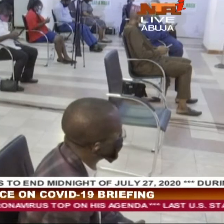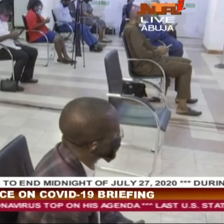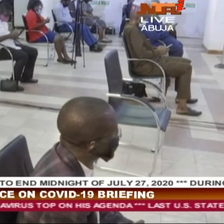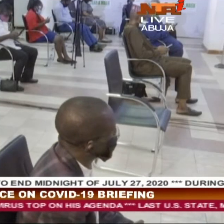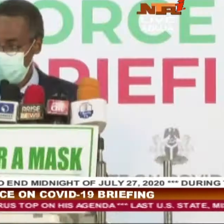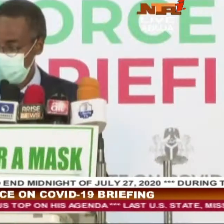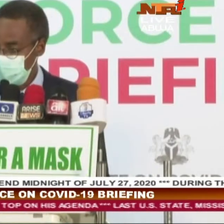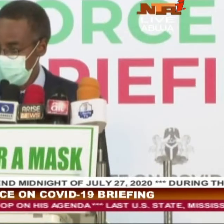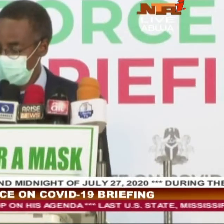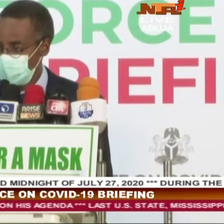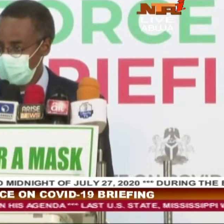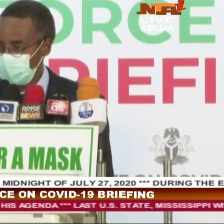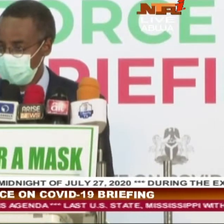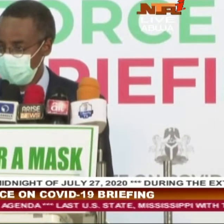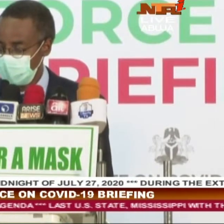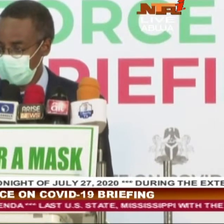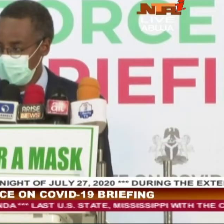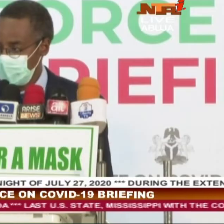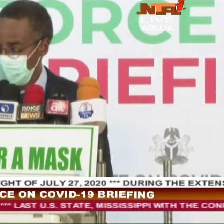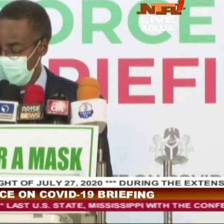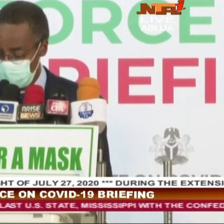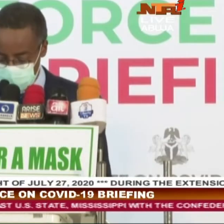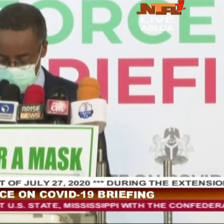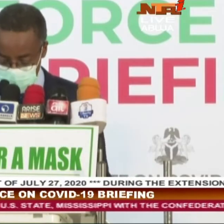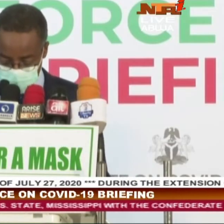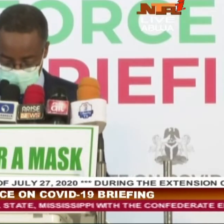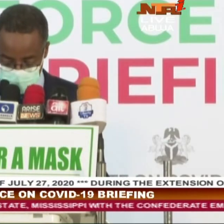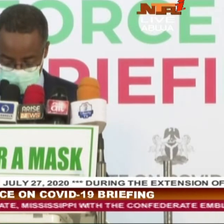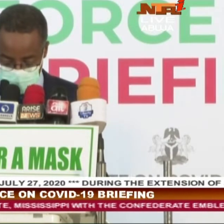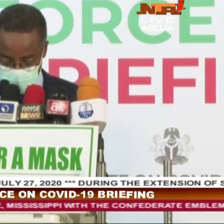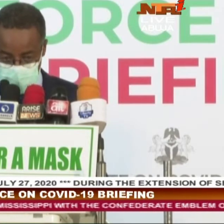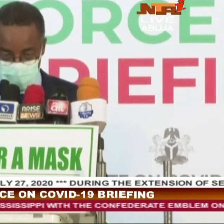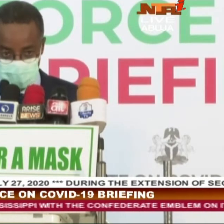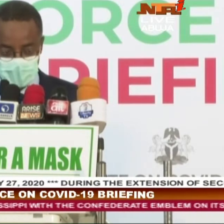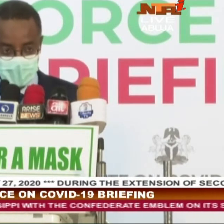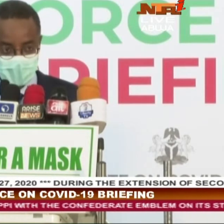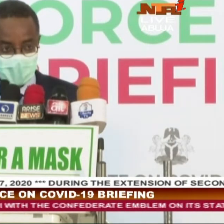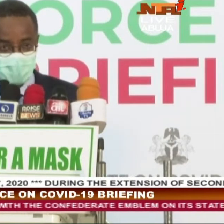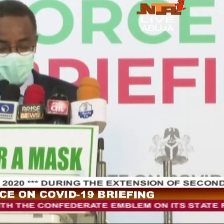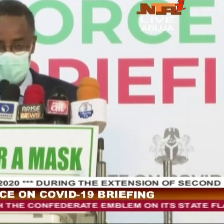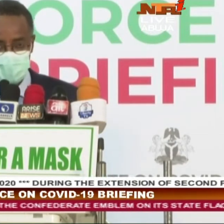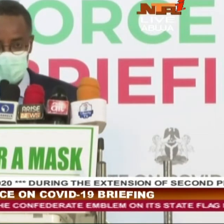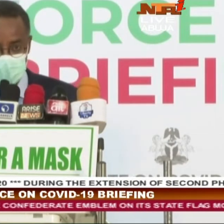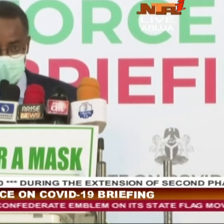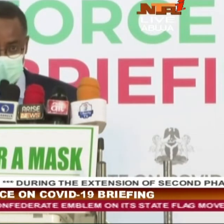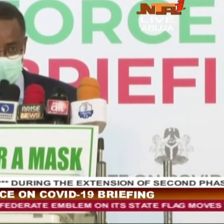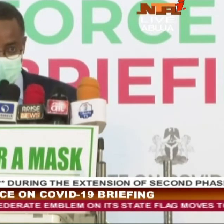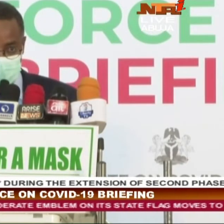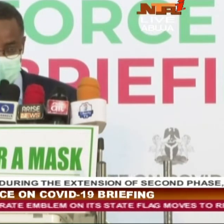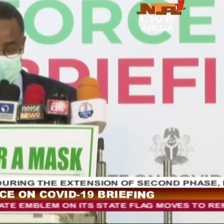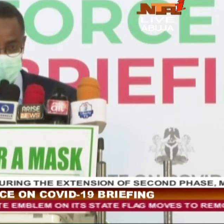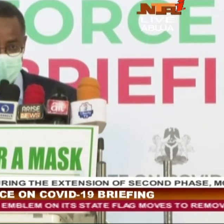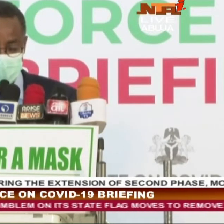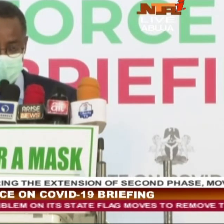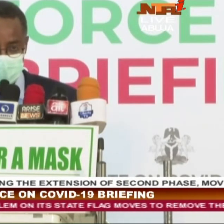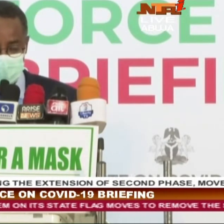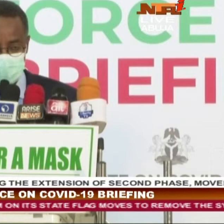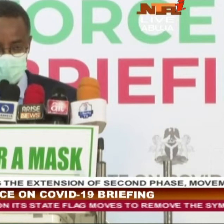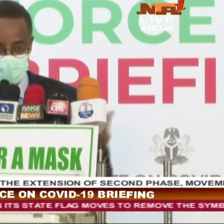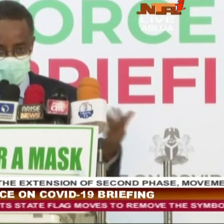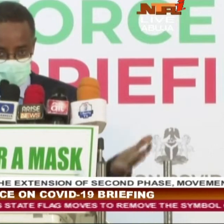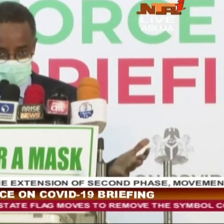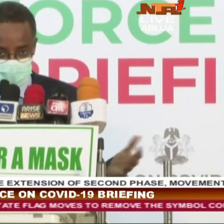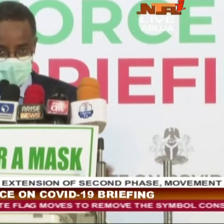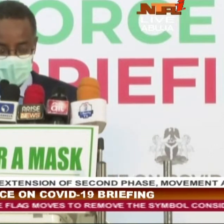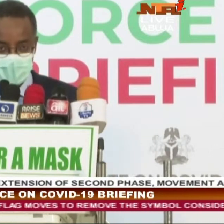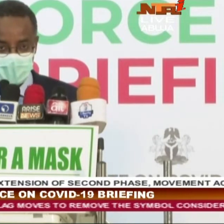normal. As stated earlier on by one of the persons asking the questions, the numbers are still going up. There's no doubt about